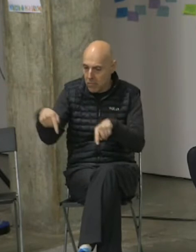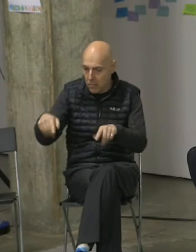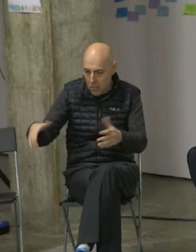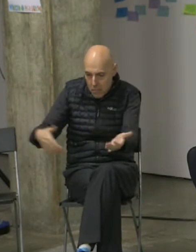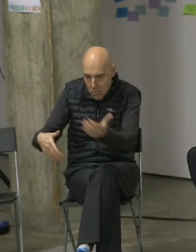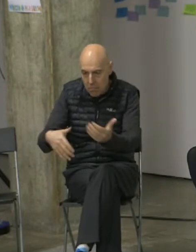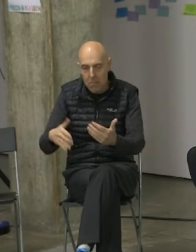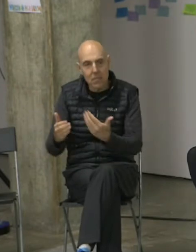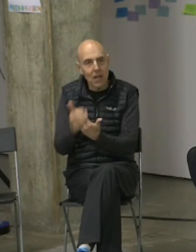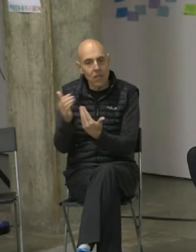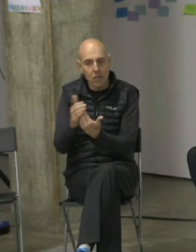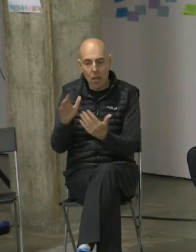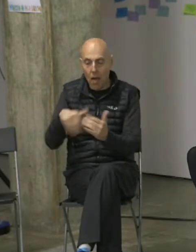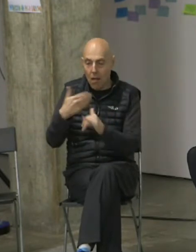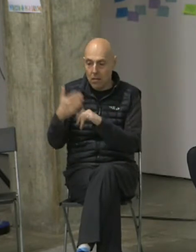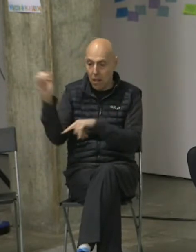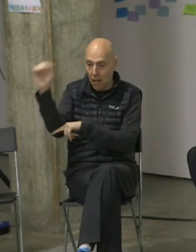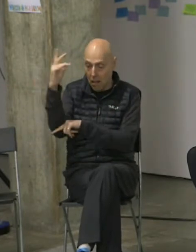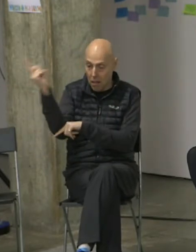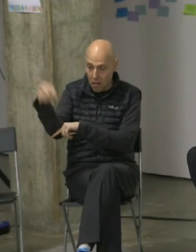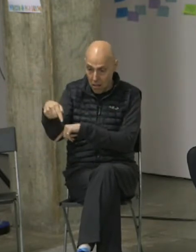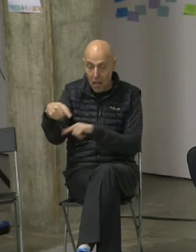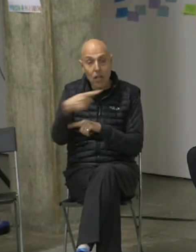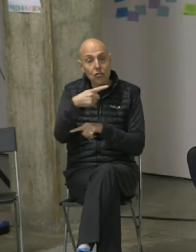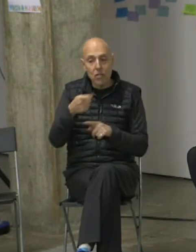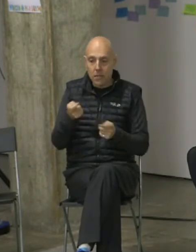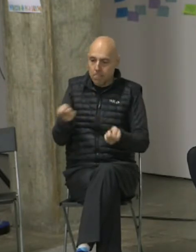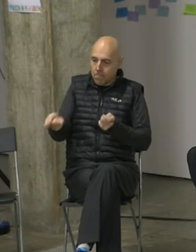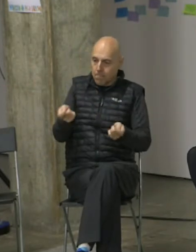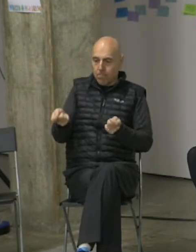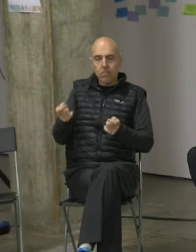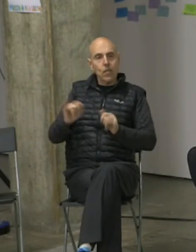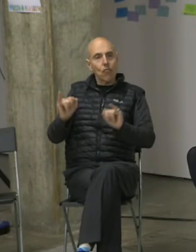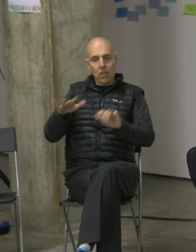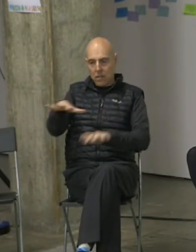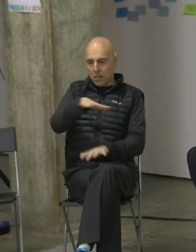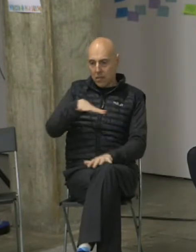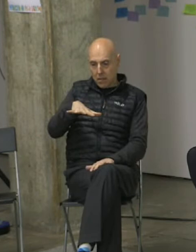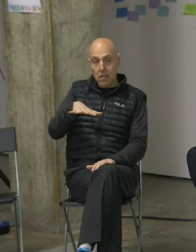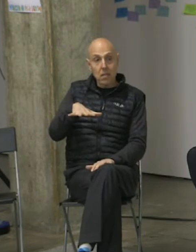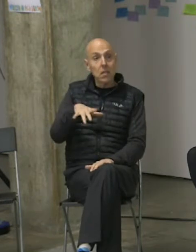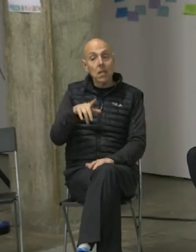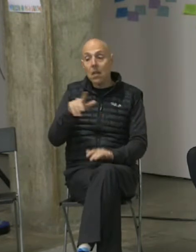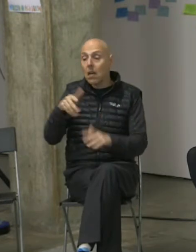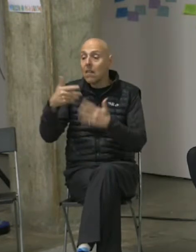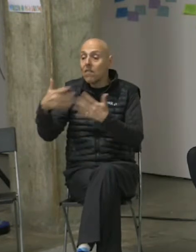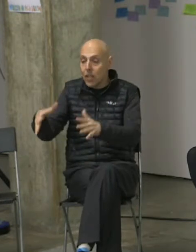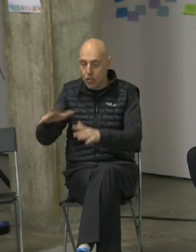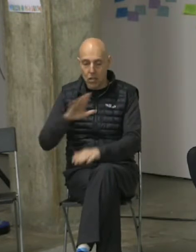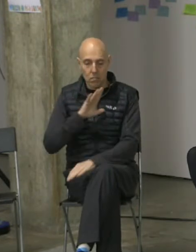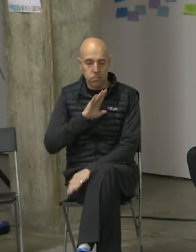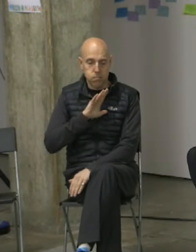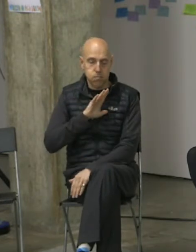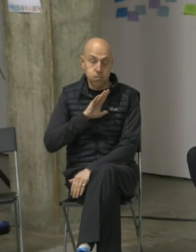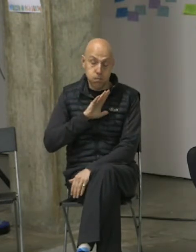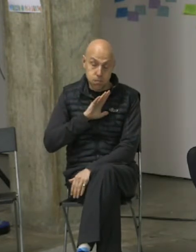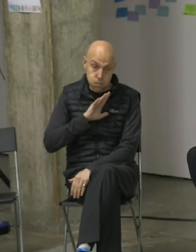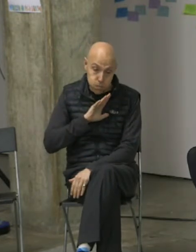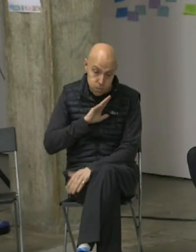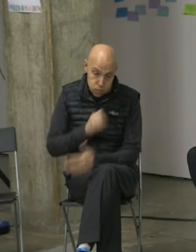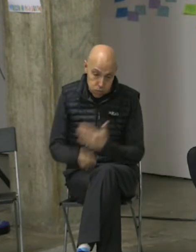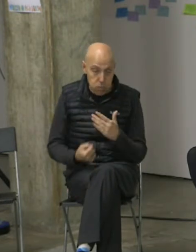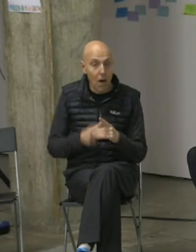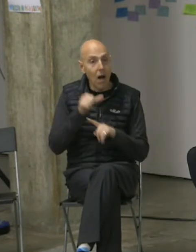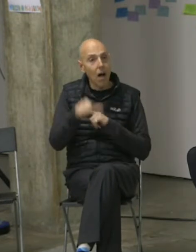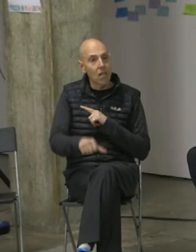until the ambulance came. And she really crisis managed that situation. Obviously, it exhausted her afterwards, and I think